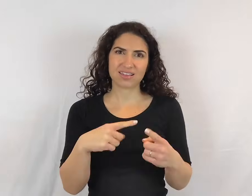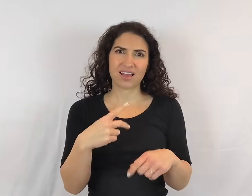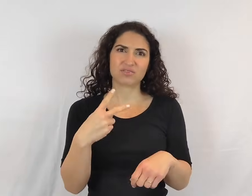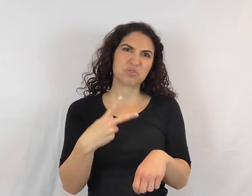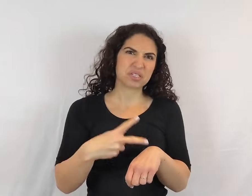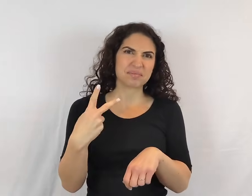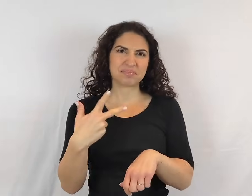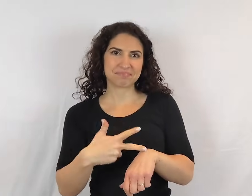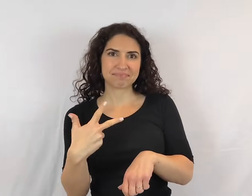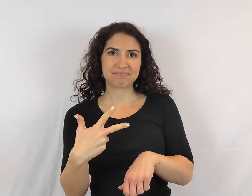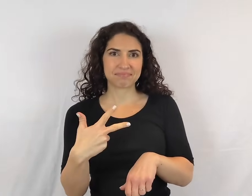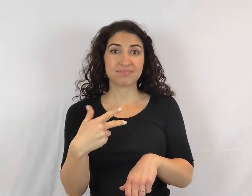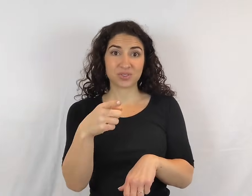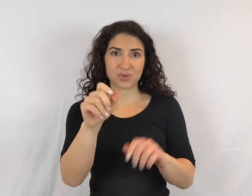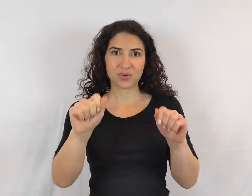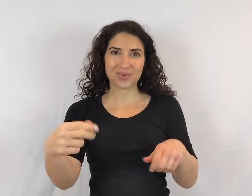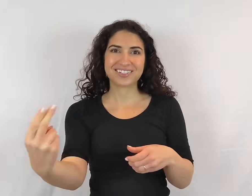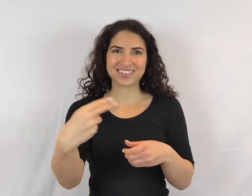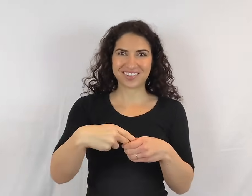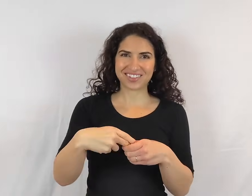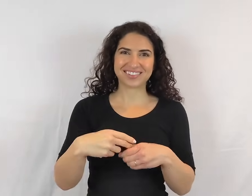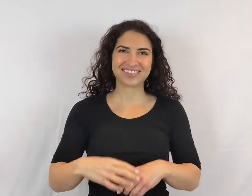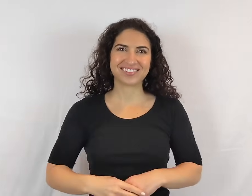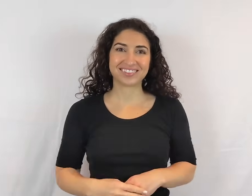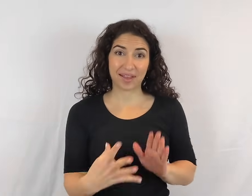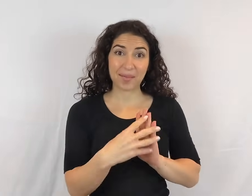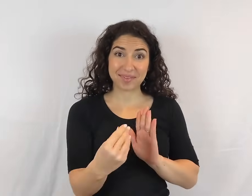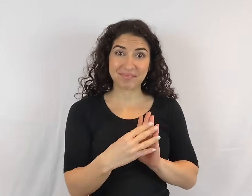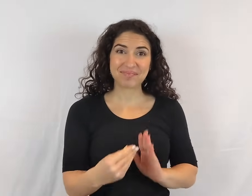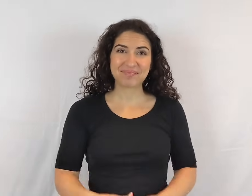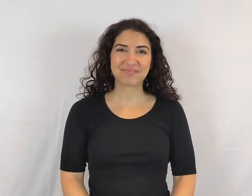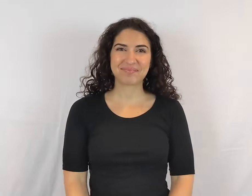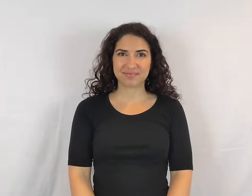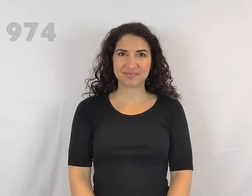I'll sign 2 or 3 times and you can join in. Copy me.